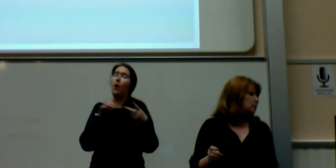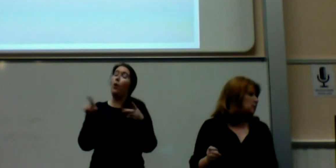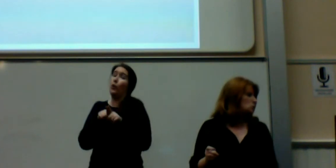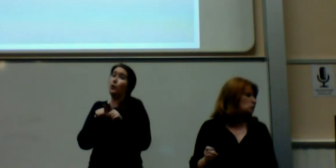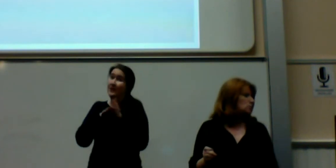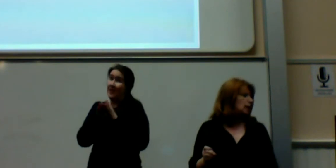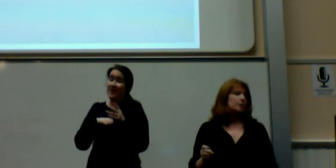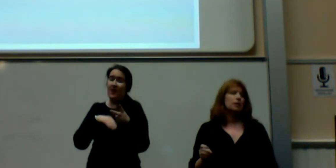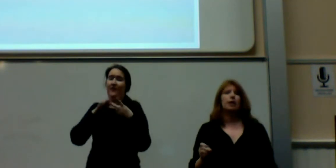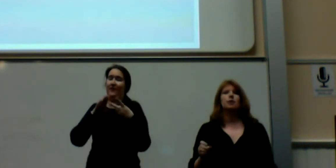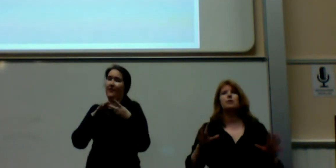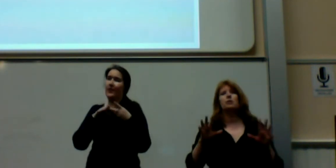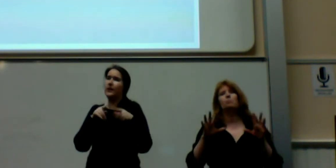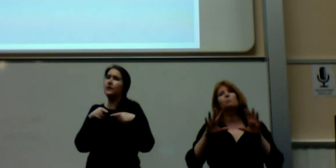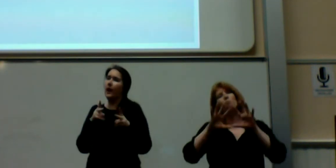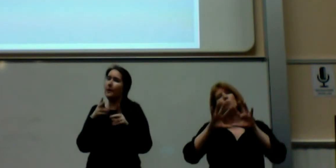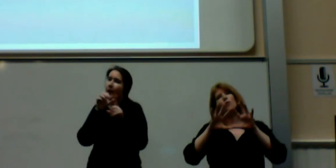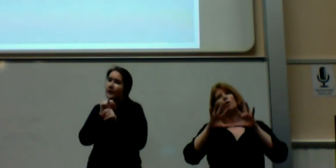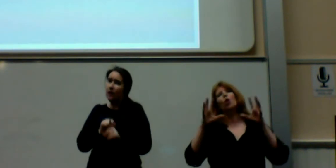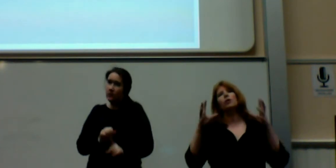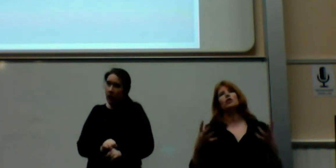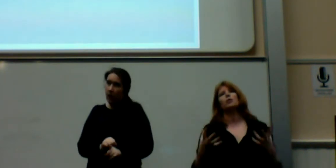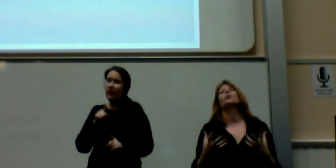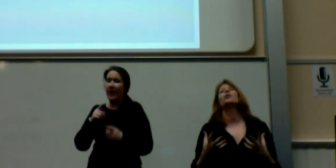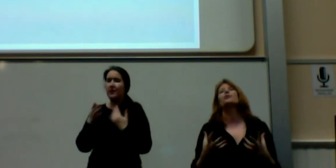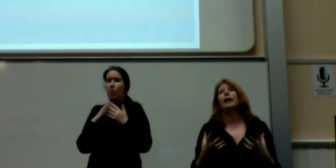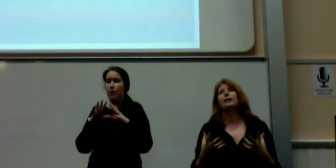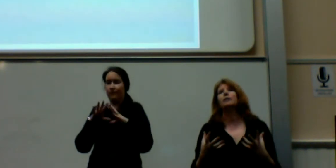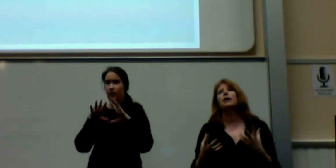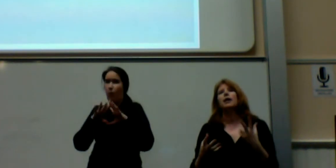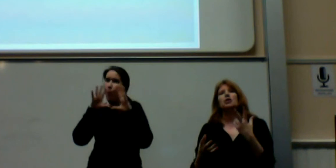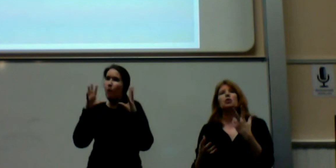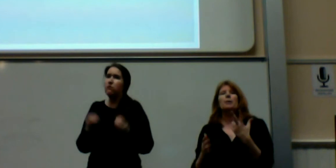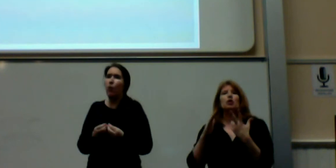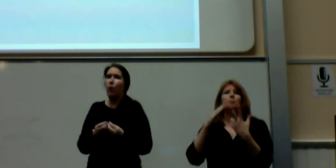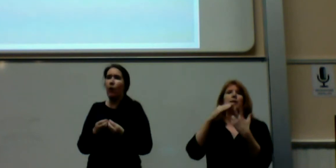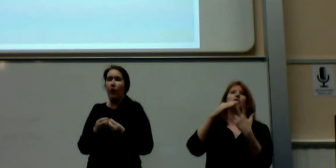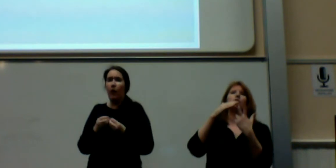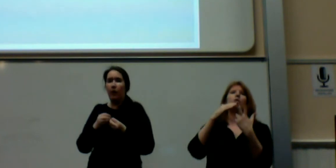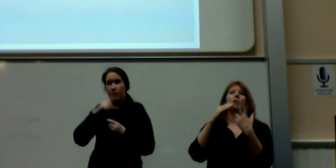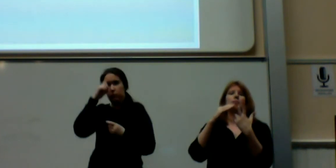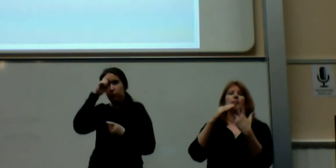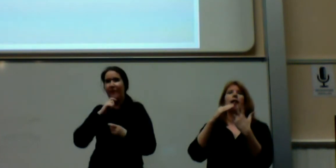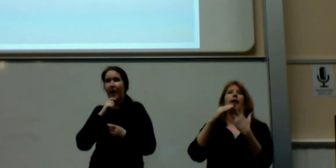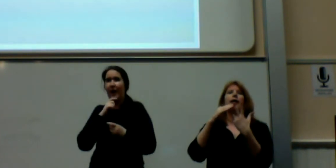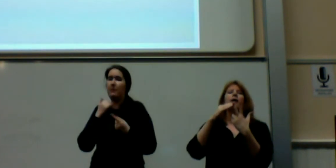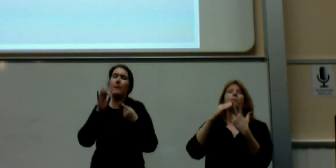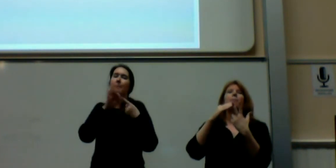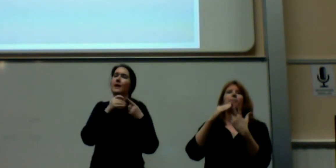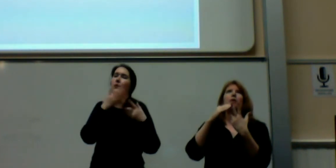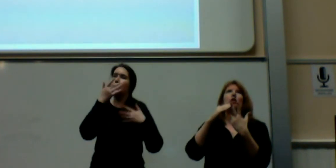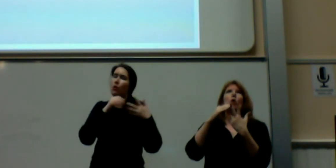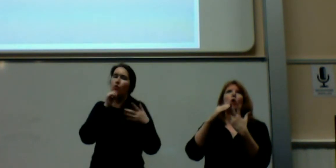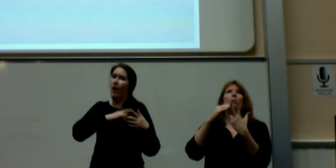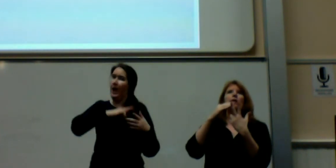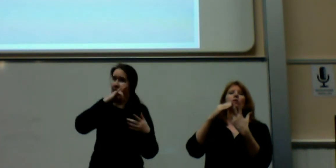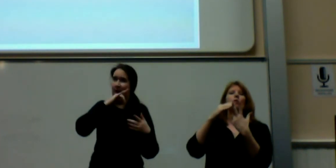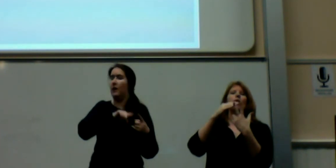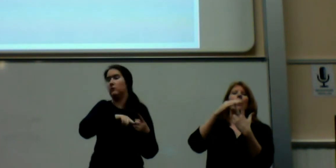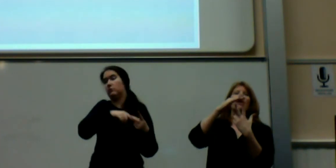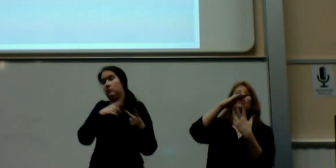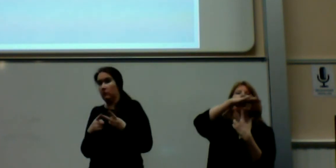explanation. The type indicator is a more of a holistic profile. So maybe your P-score wasn't high, but maybe